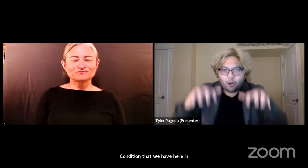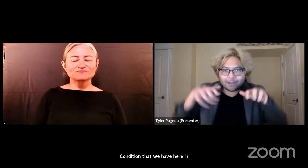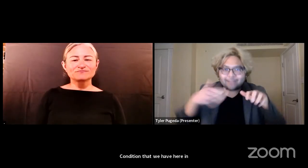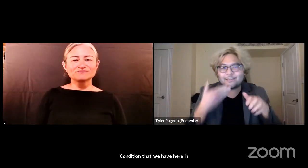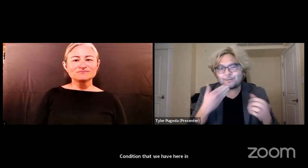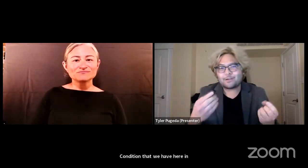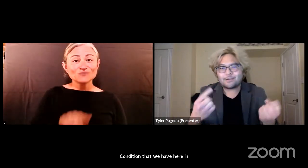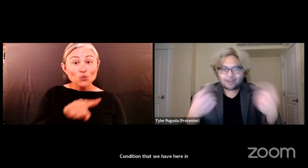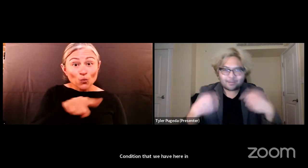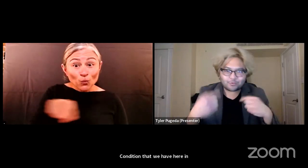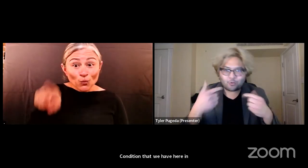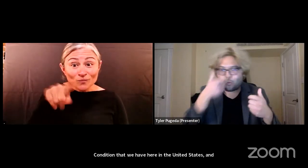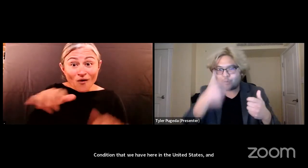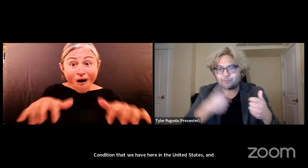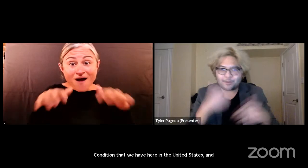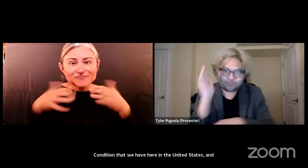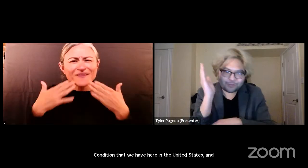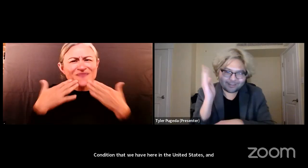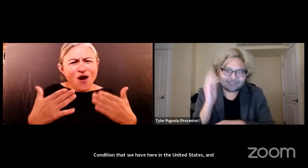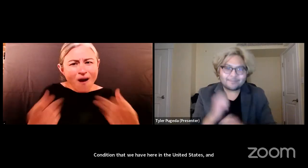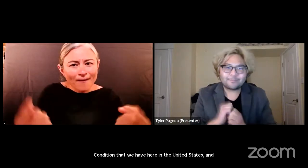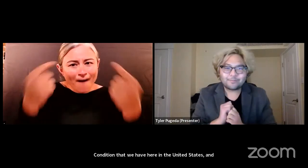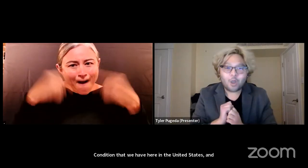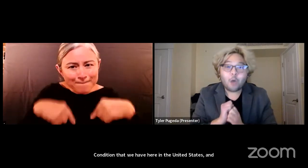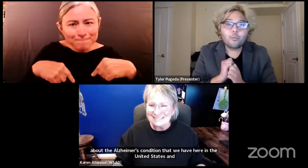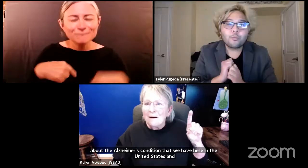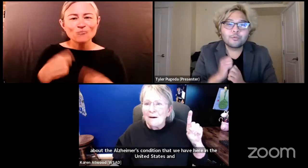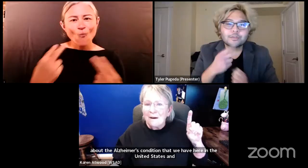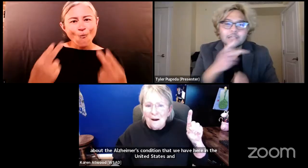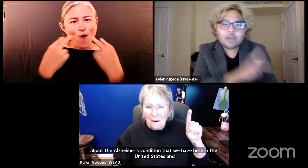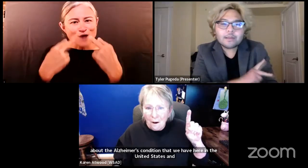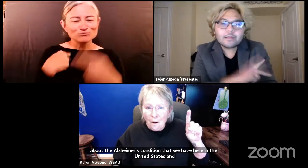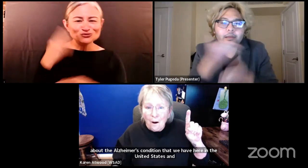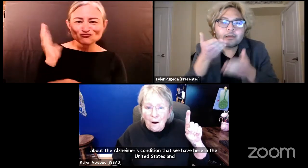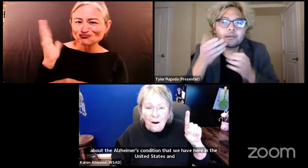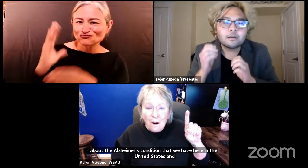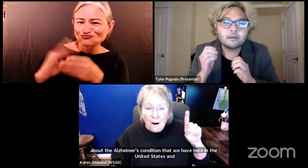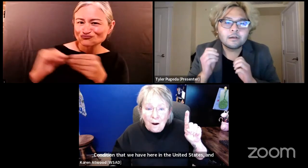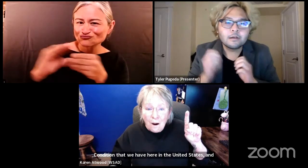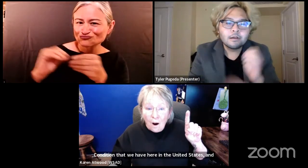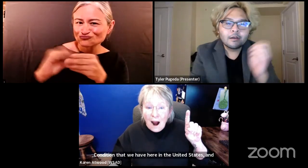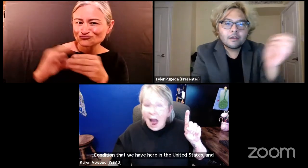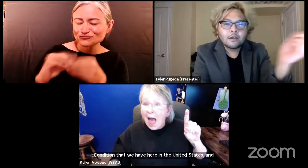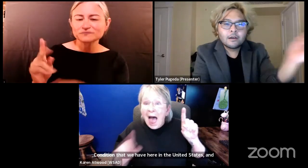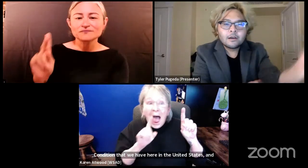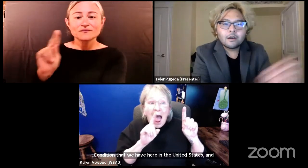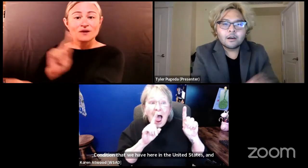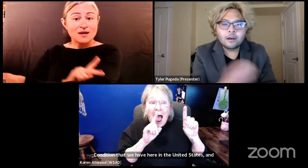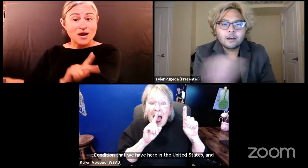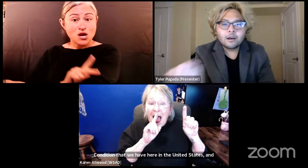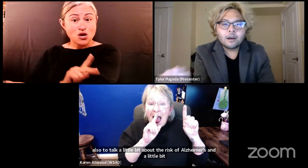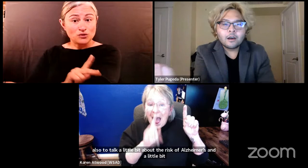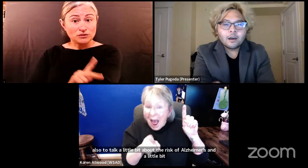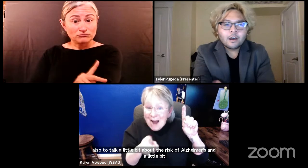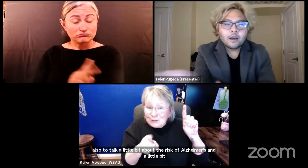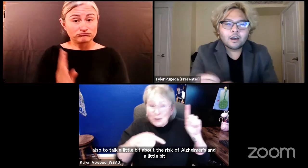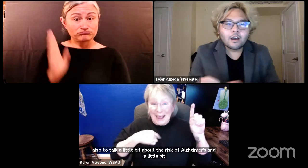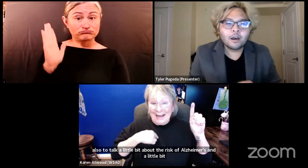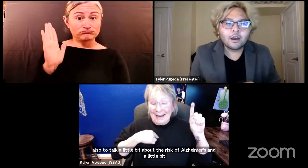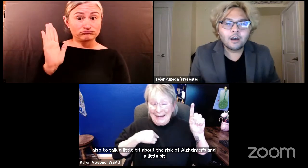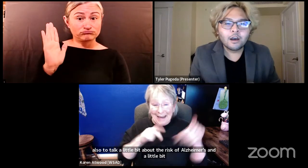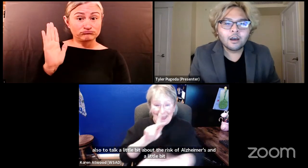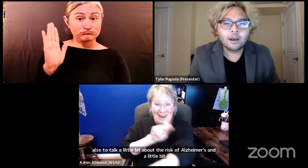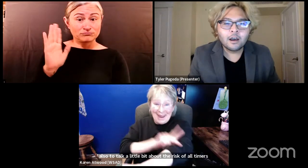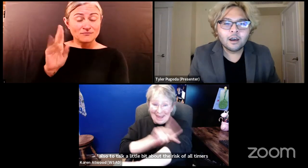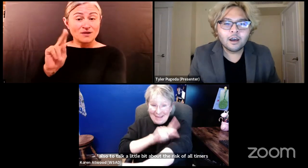to everybody. Those of you in the audience, I need to thank you for being here tonight and watching my presentation. Karen, did you want to interrupt me at some point